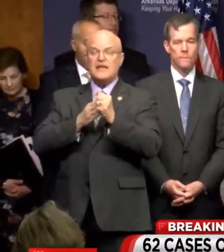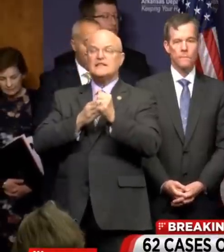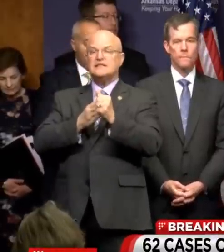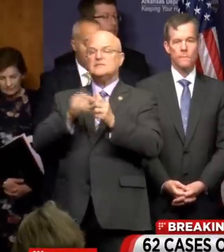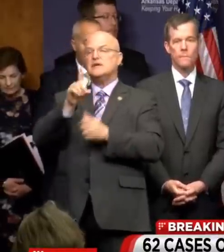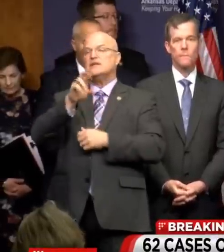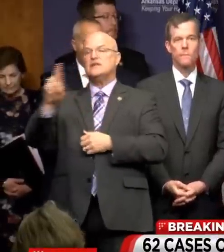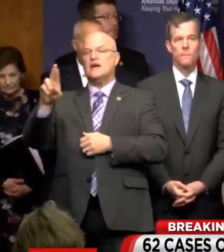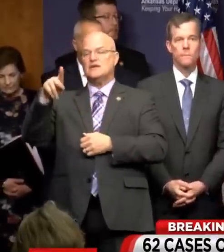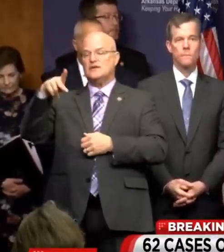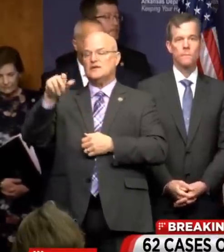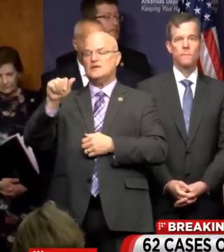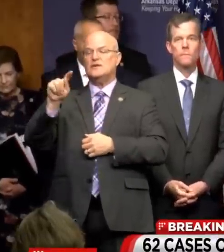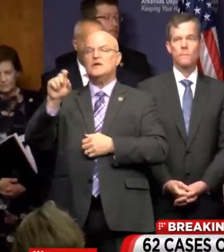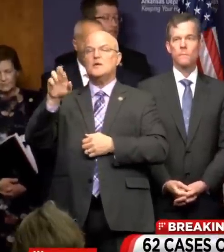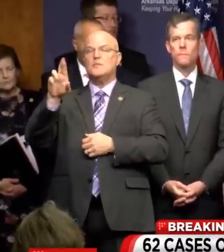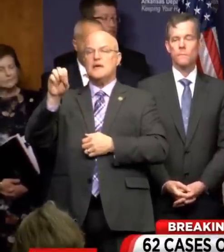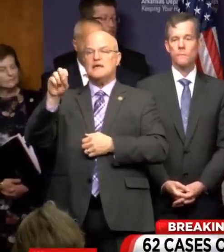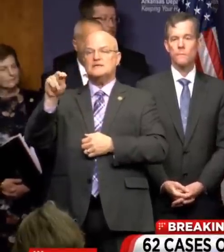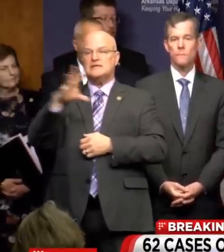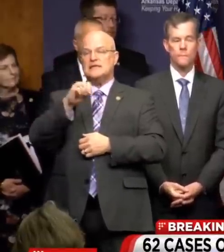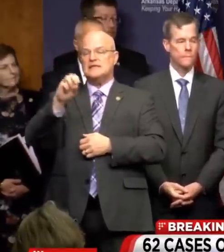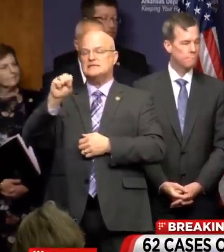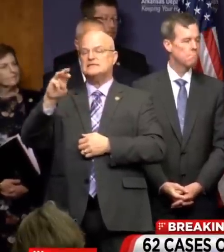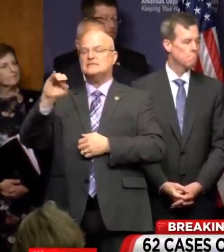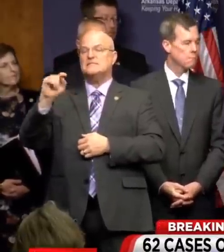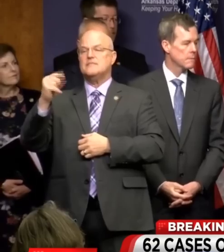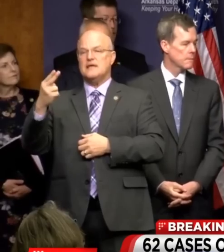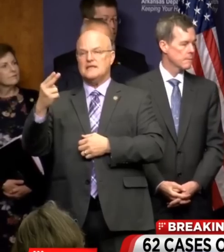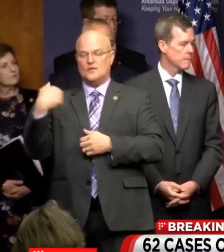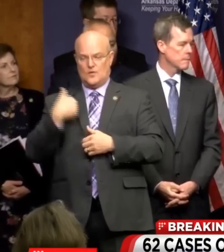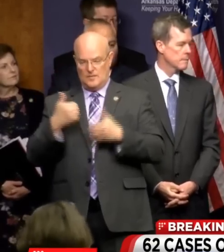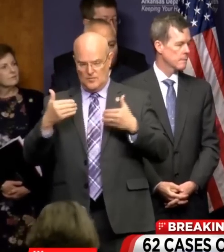leadership of Drs. Patterson and Smith as we move forward.